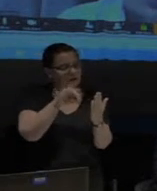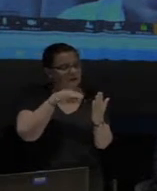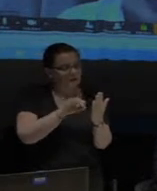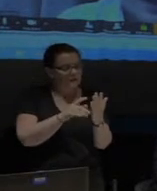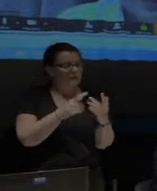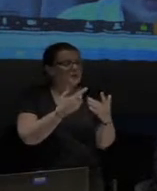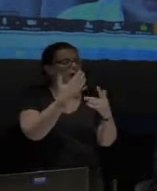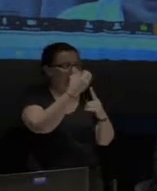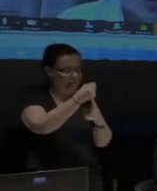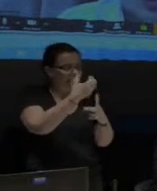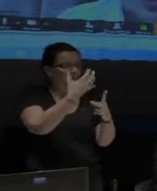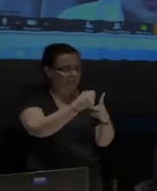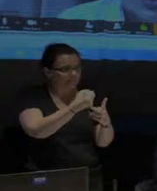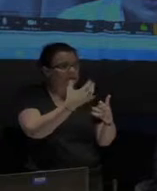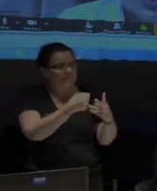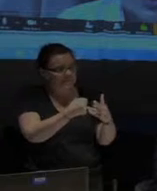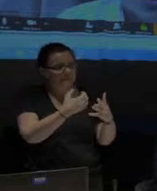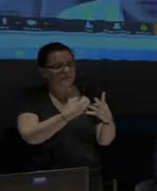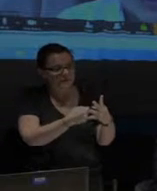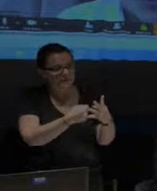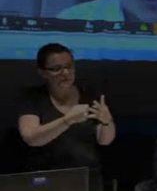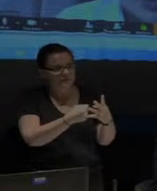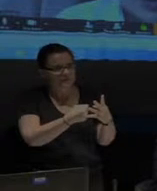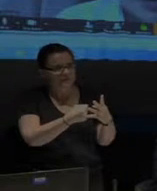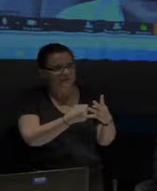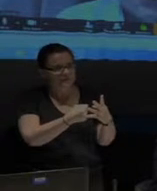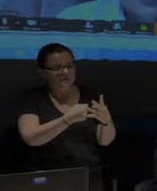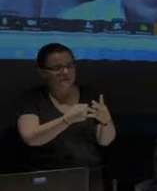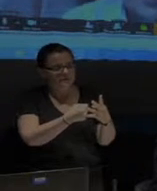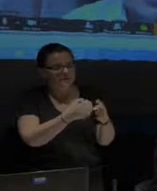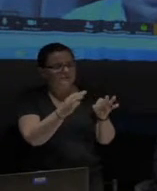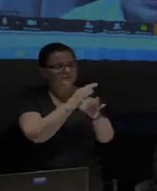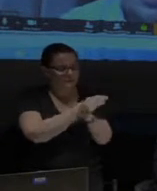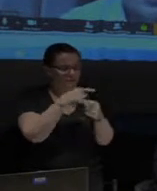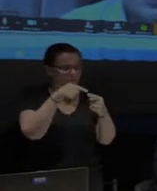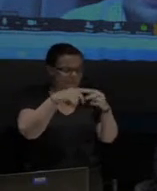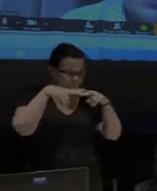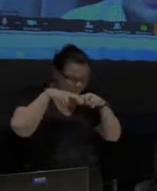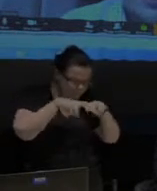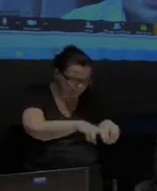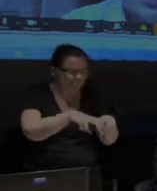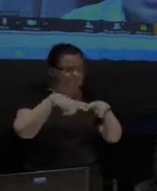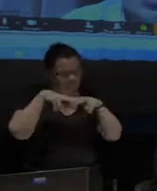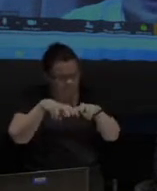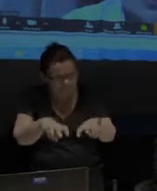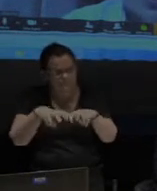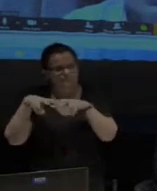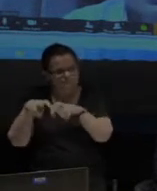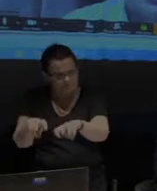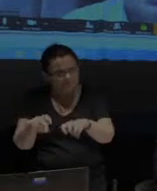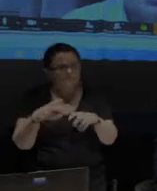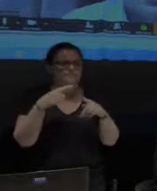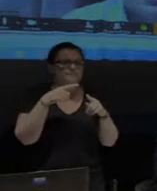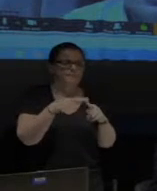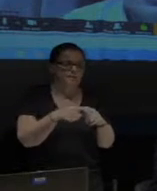on campaigns to really look at diversity and identities as a genuine